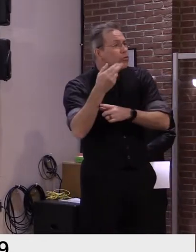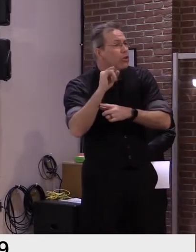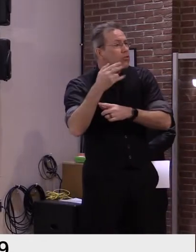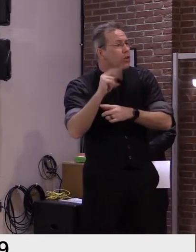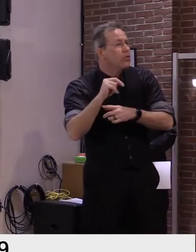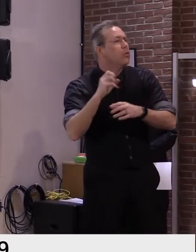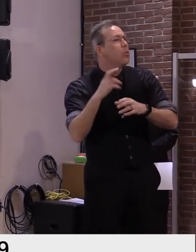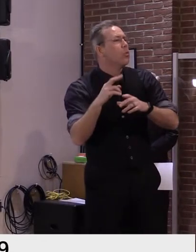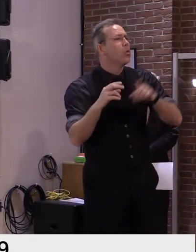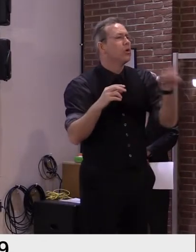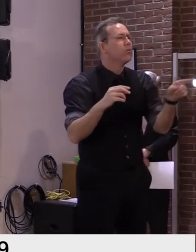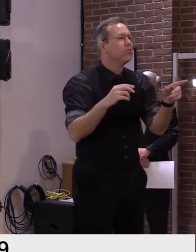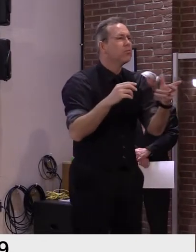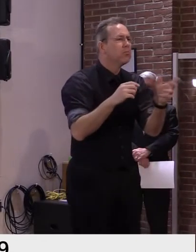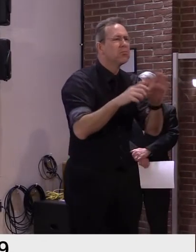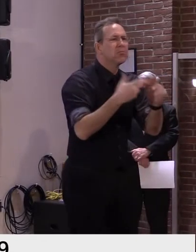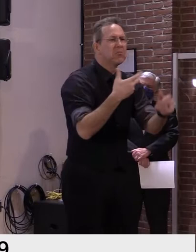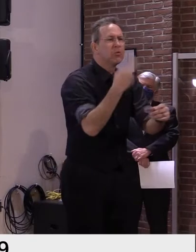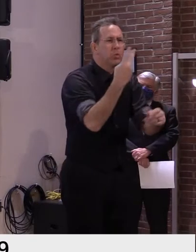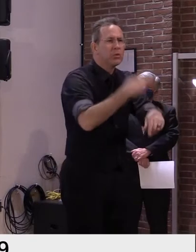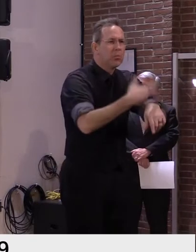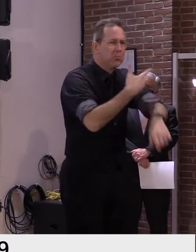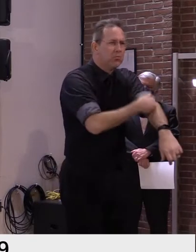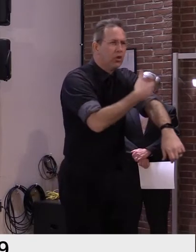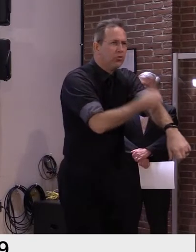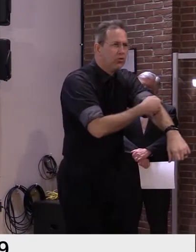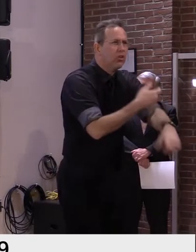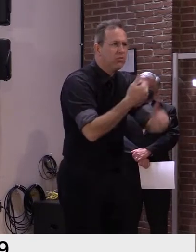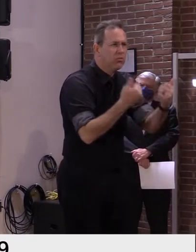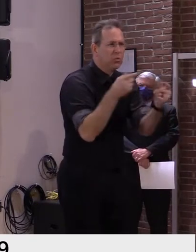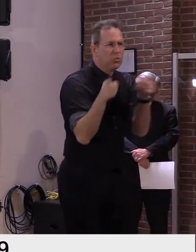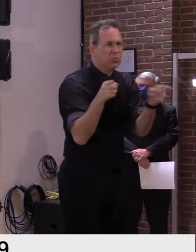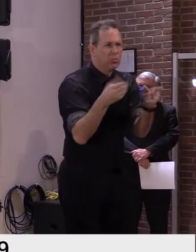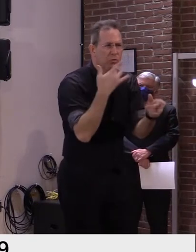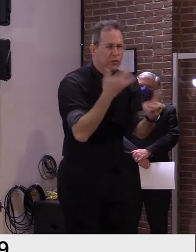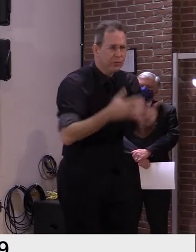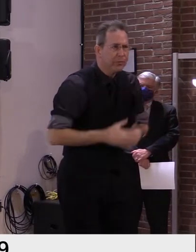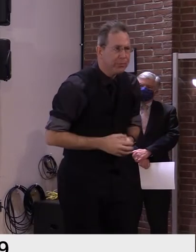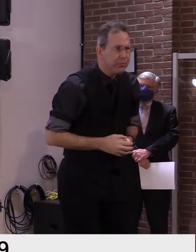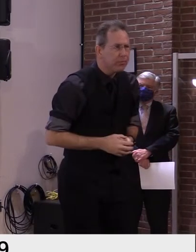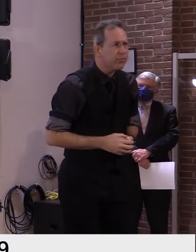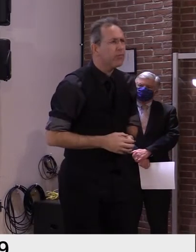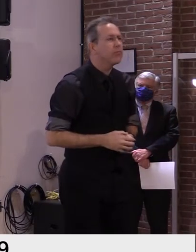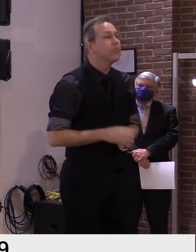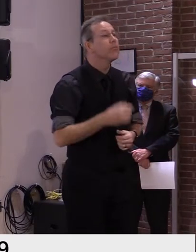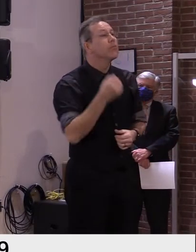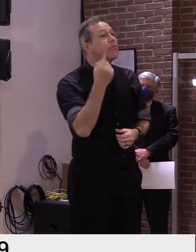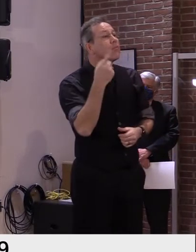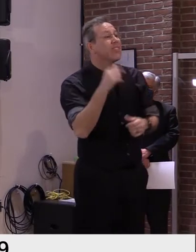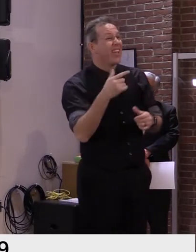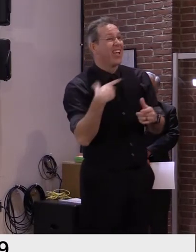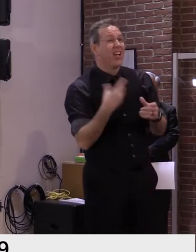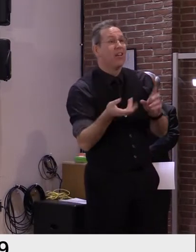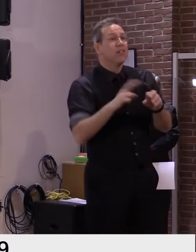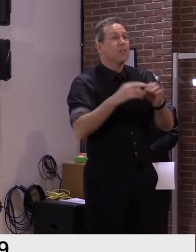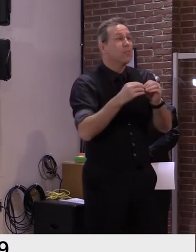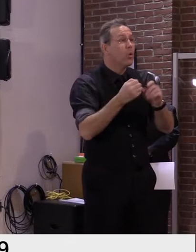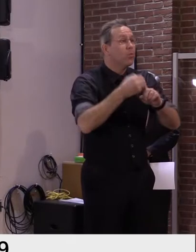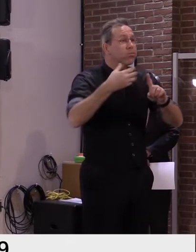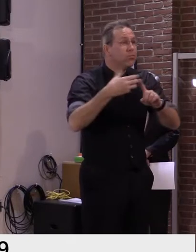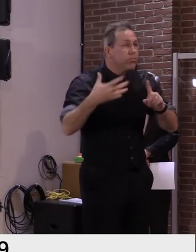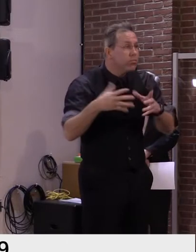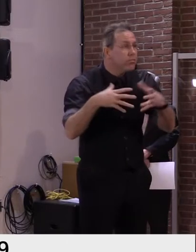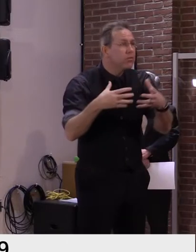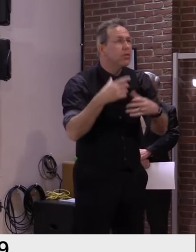Walgreens. There will also be an expansion of phase 1A, which will expand eligibility in our